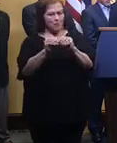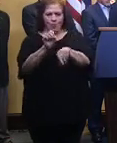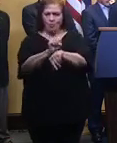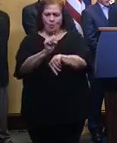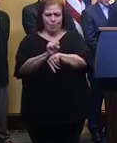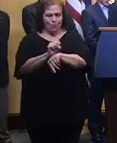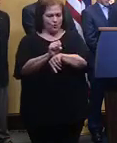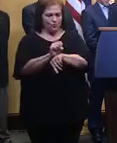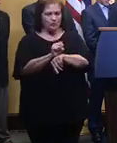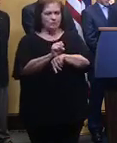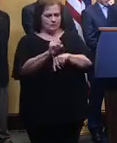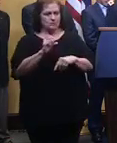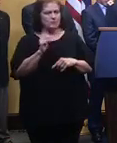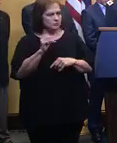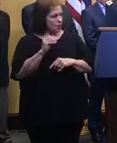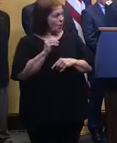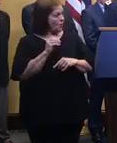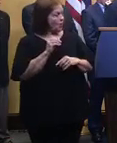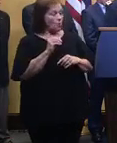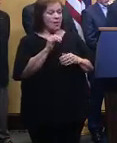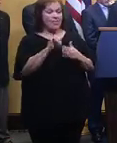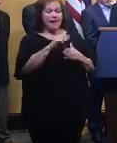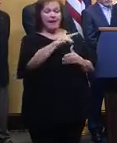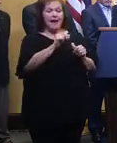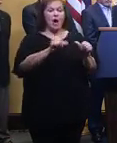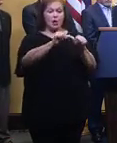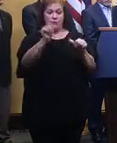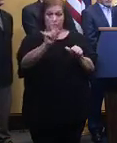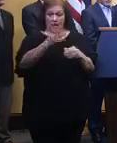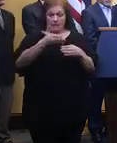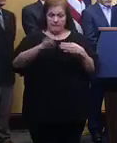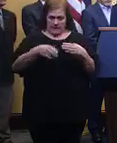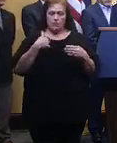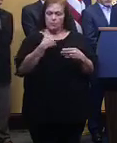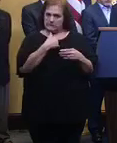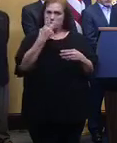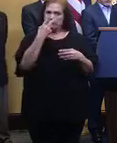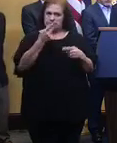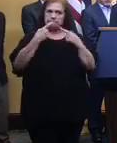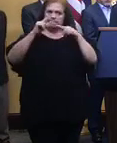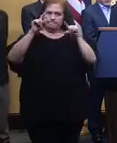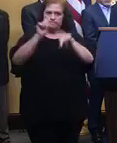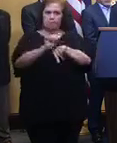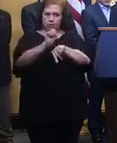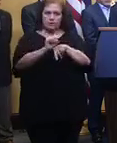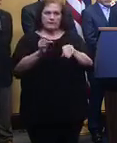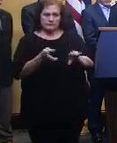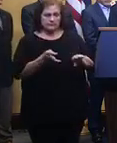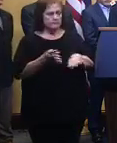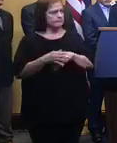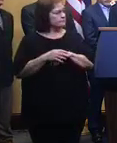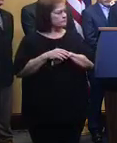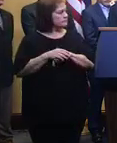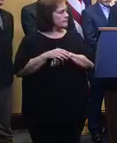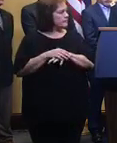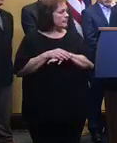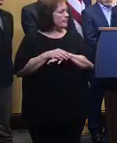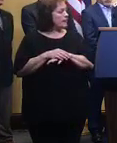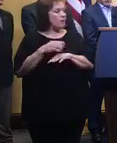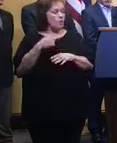it has been effective from what we're seeing. We are standing with the city and providing over-the-shoulder review of the